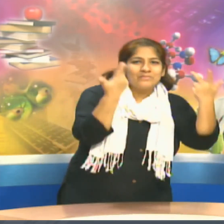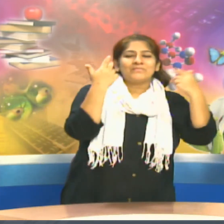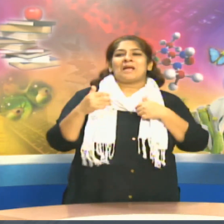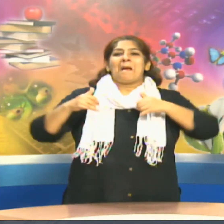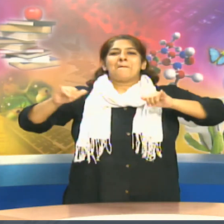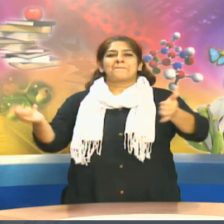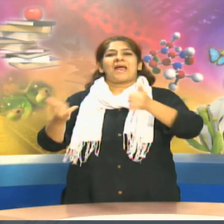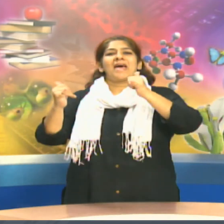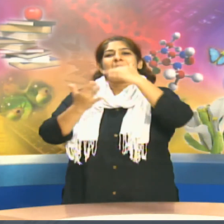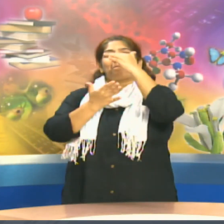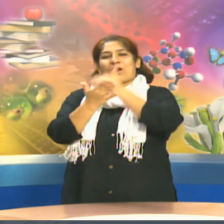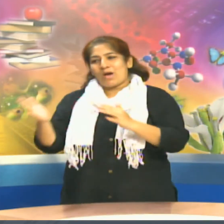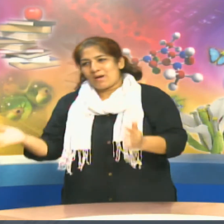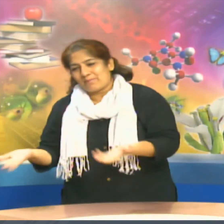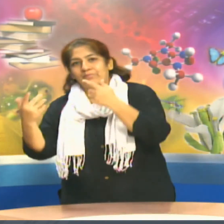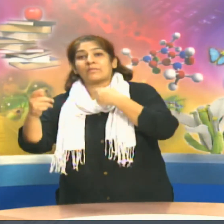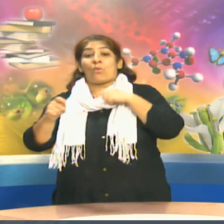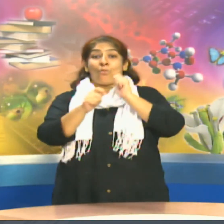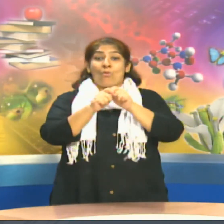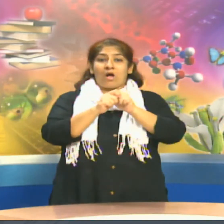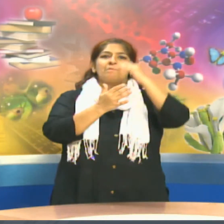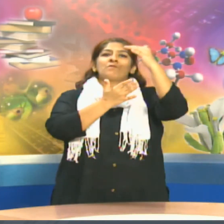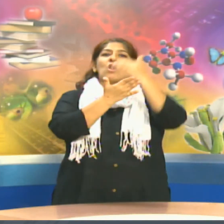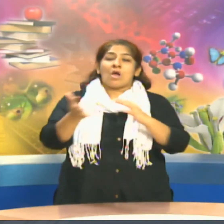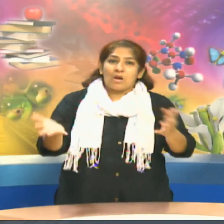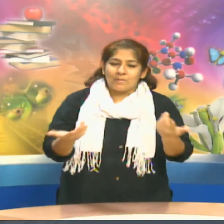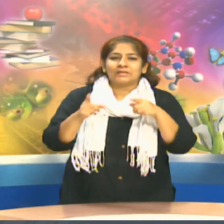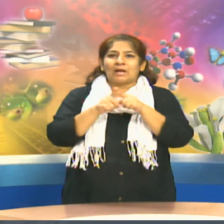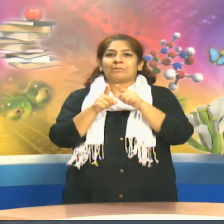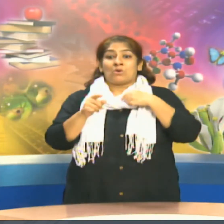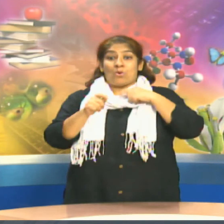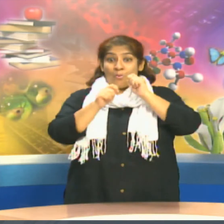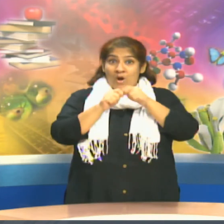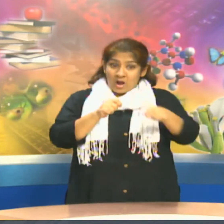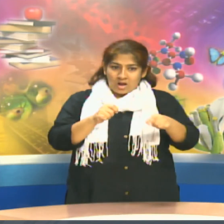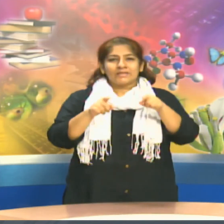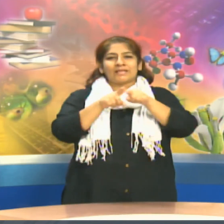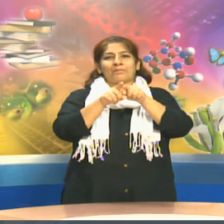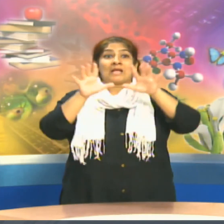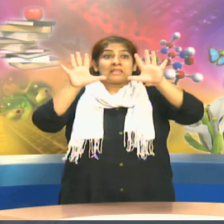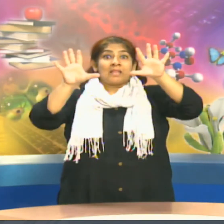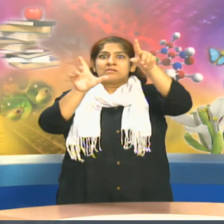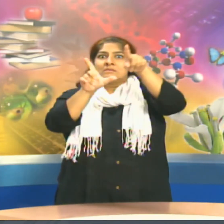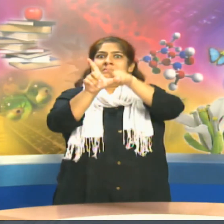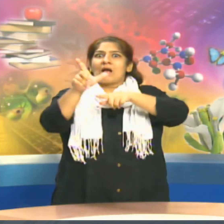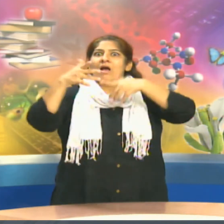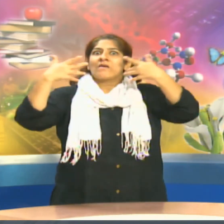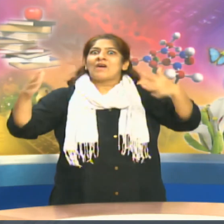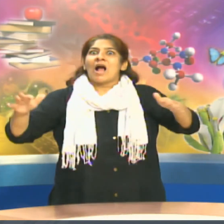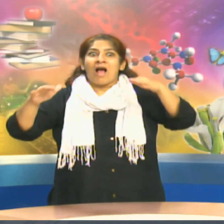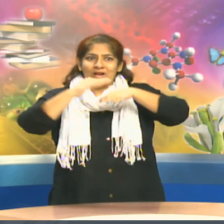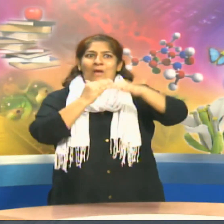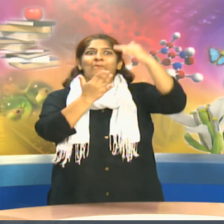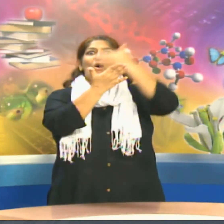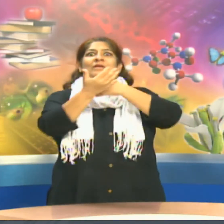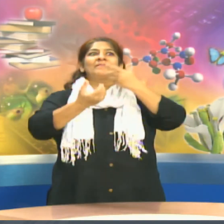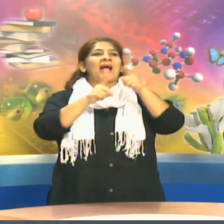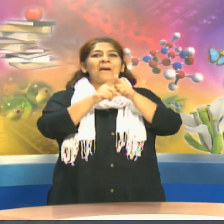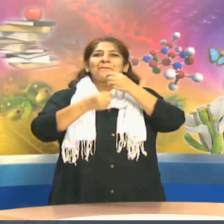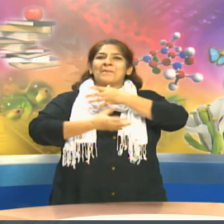in a party there is some celebration going on. For any kind of work, for